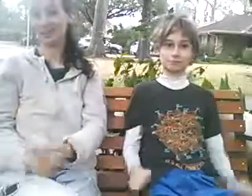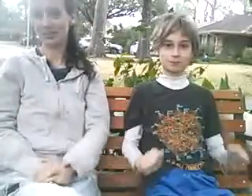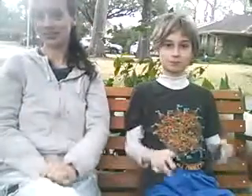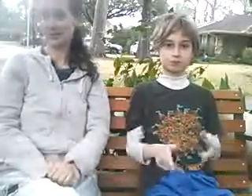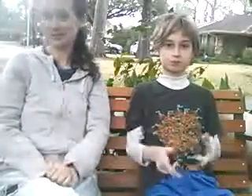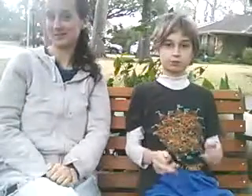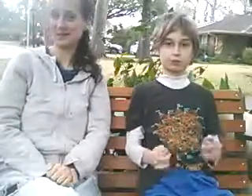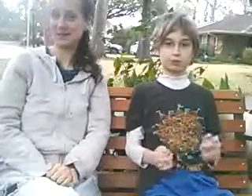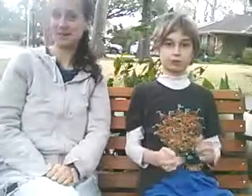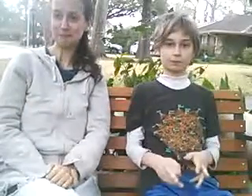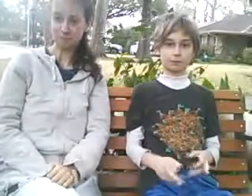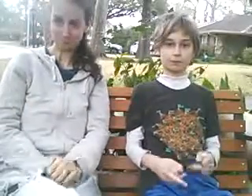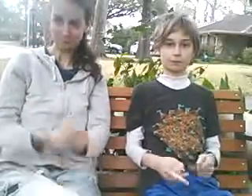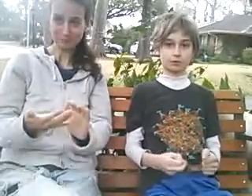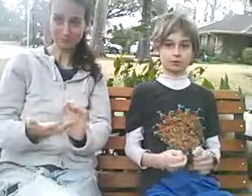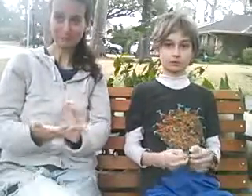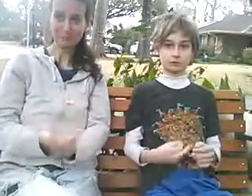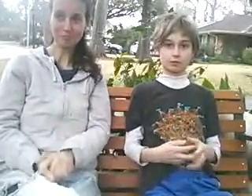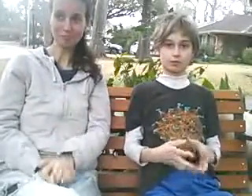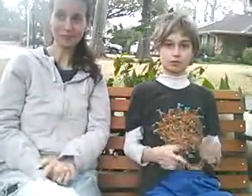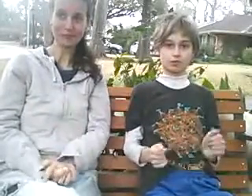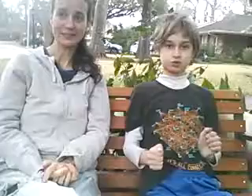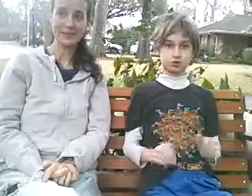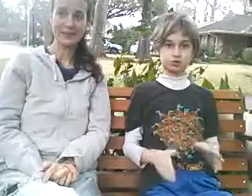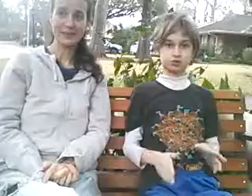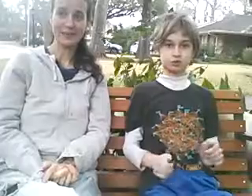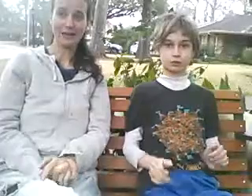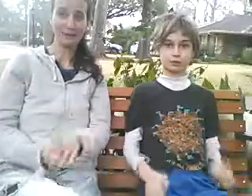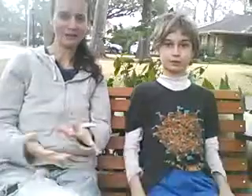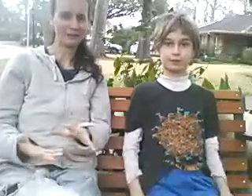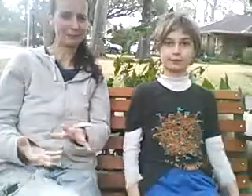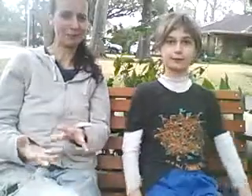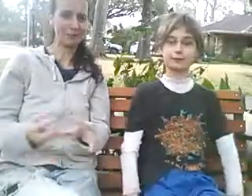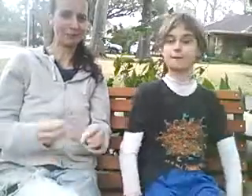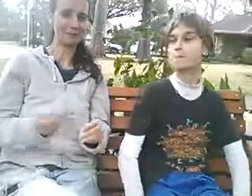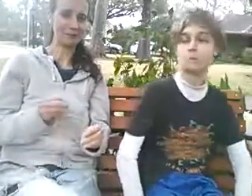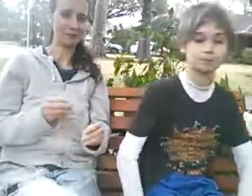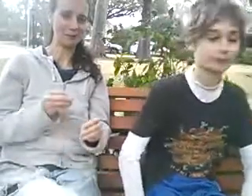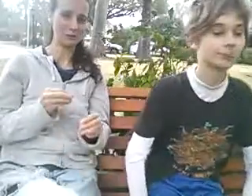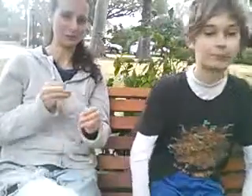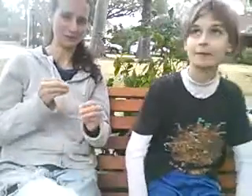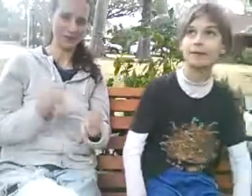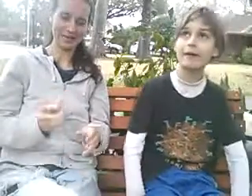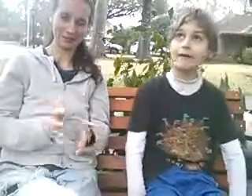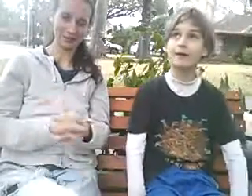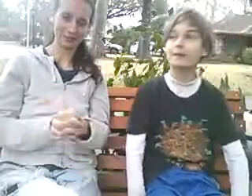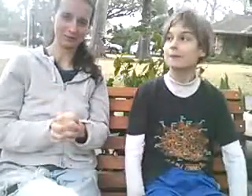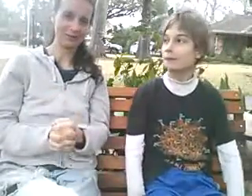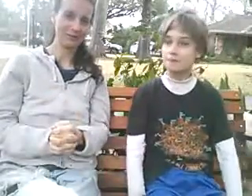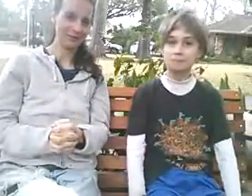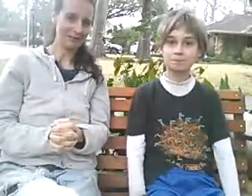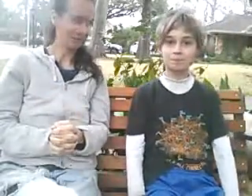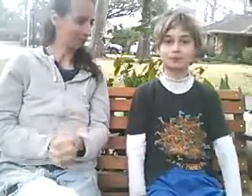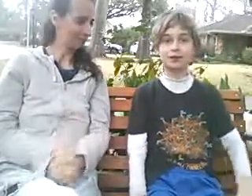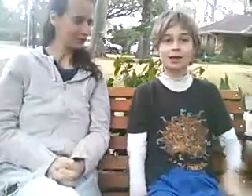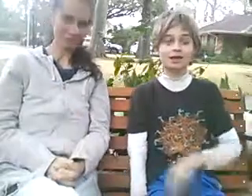teaching you at the same time. But don't expect the babies to do the actual sign